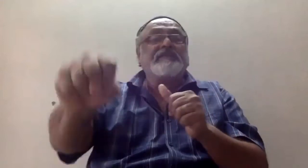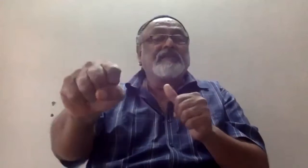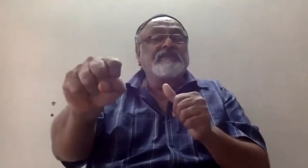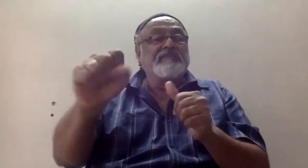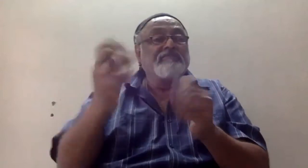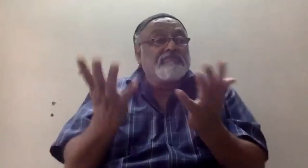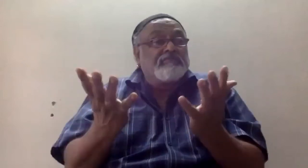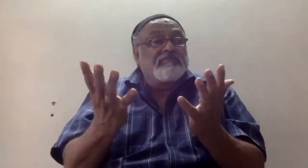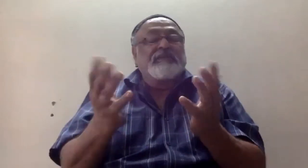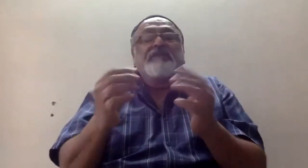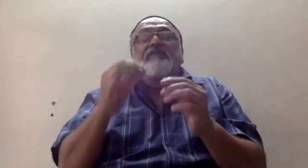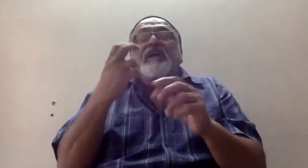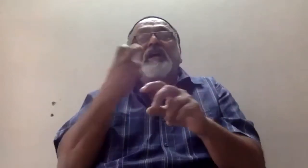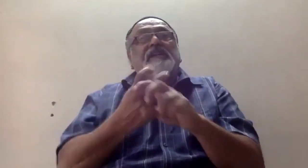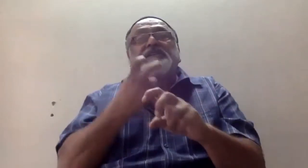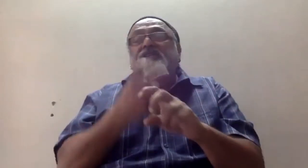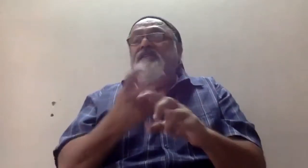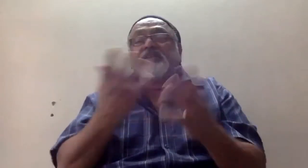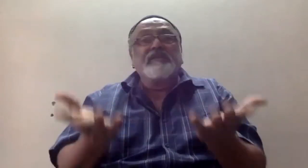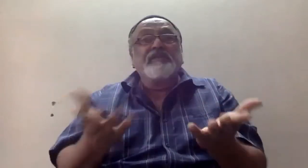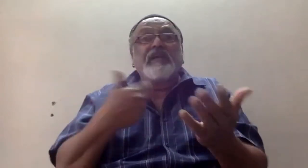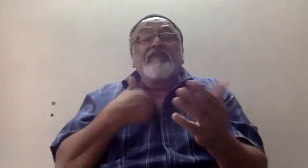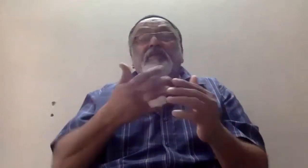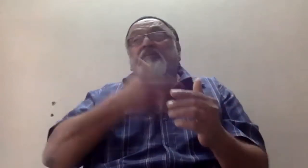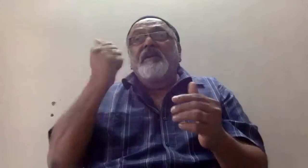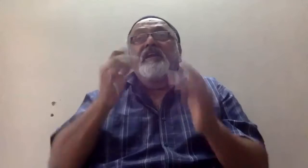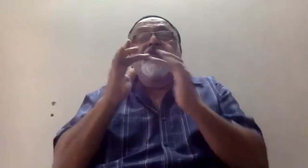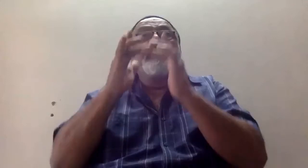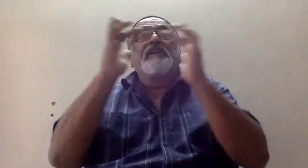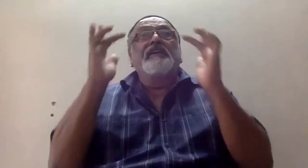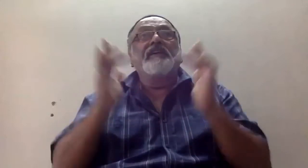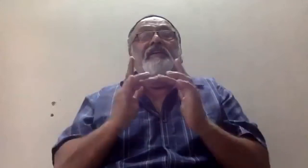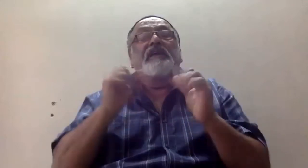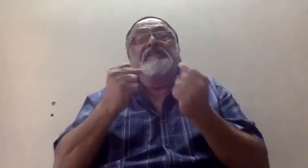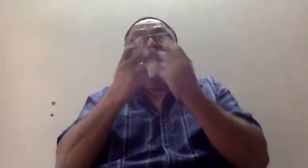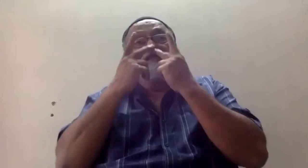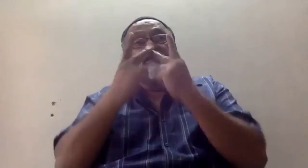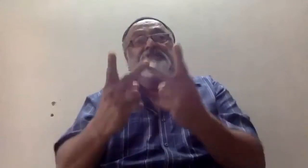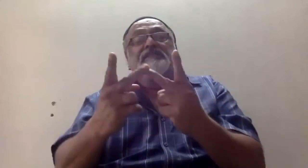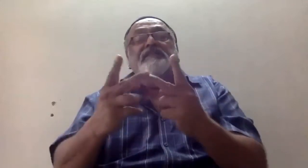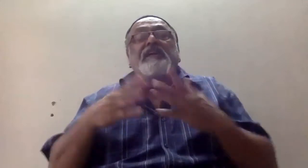well, and we have better connectivity, we are able to see him. But then where connectivity